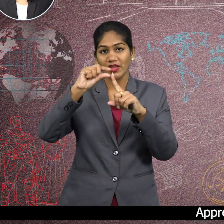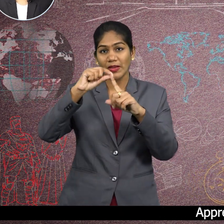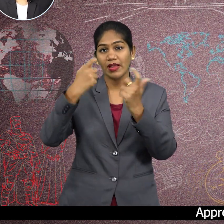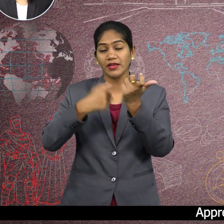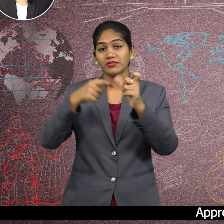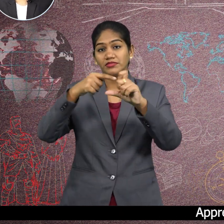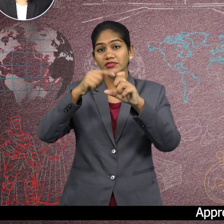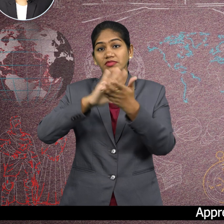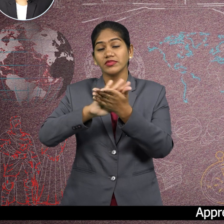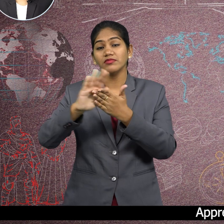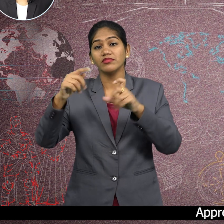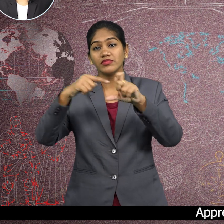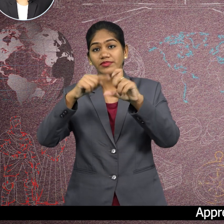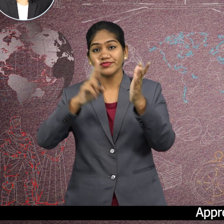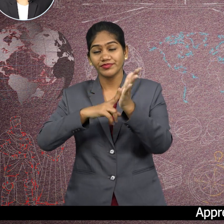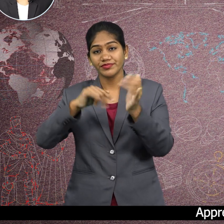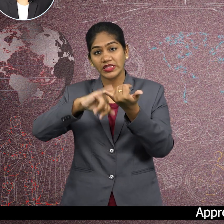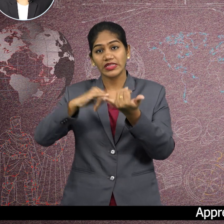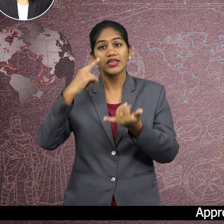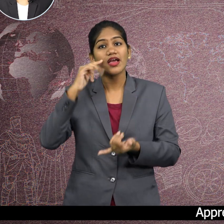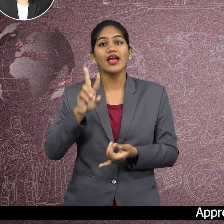Apprehensive,